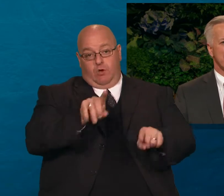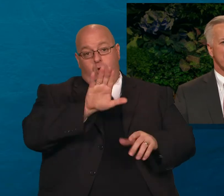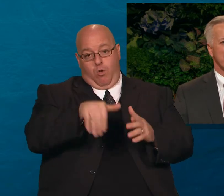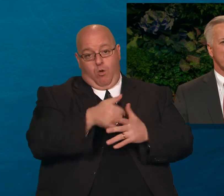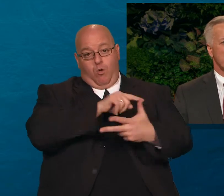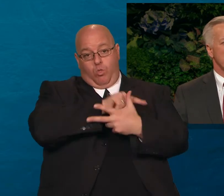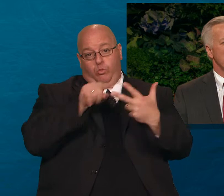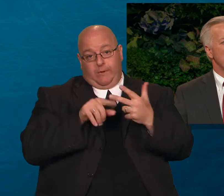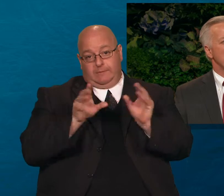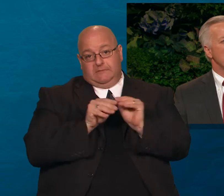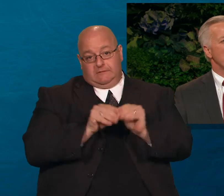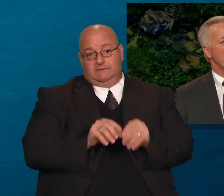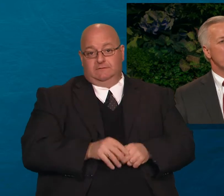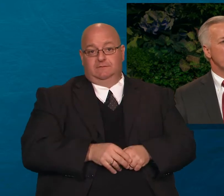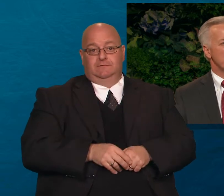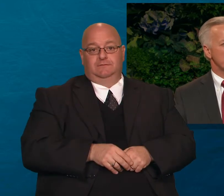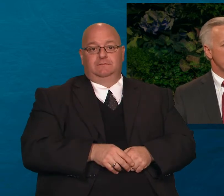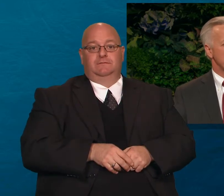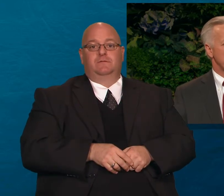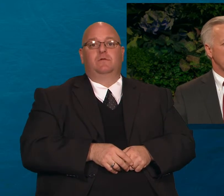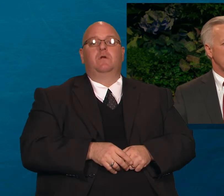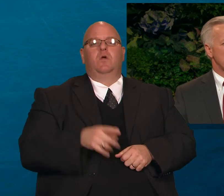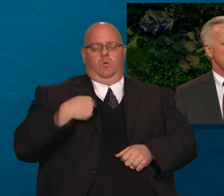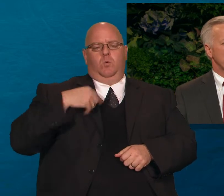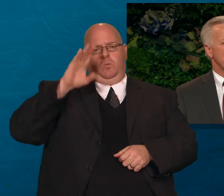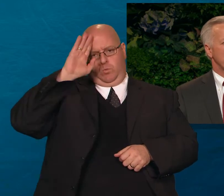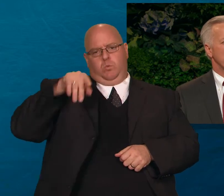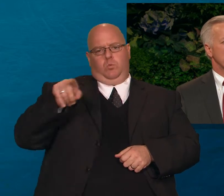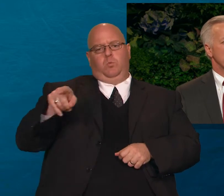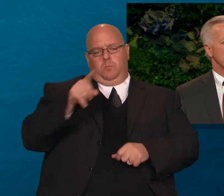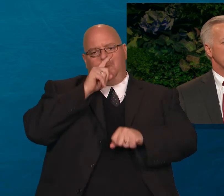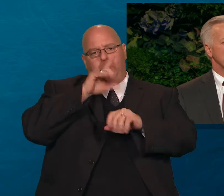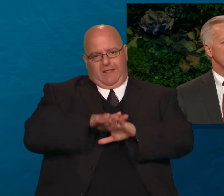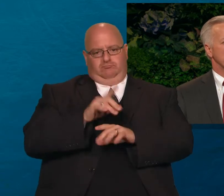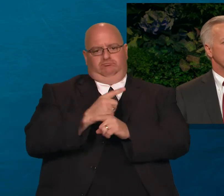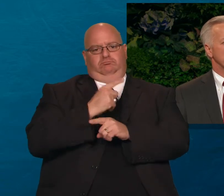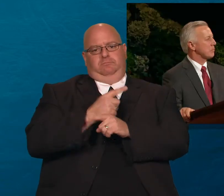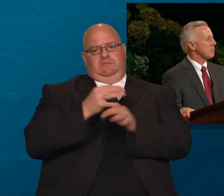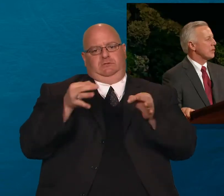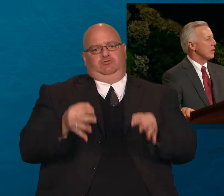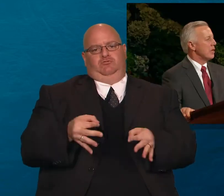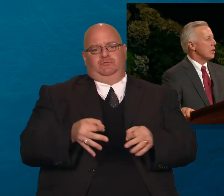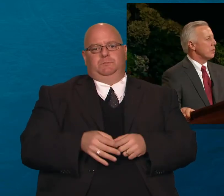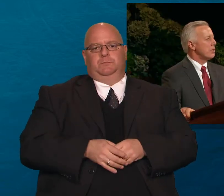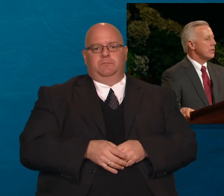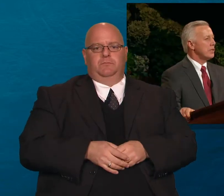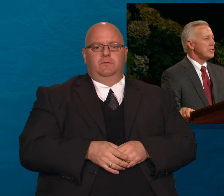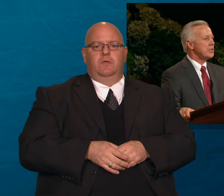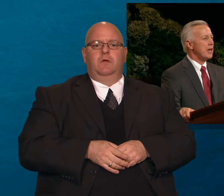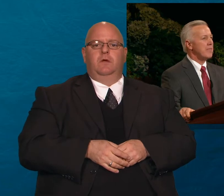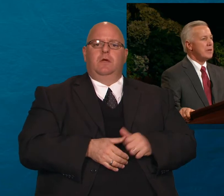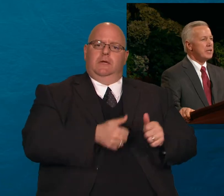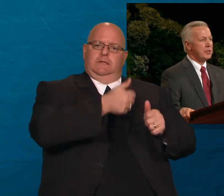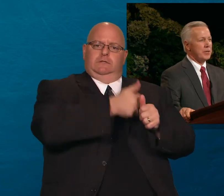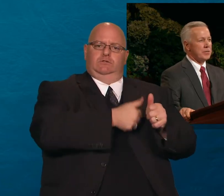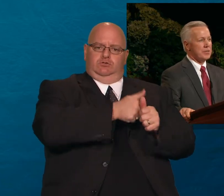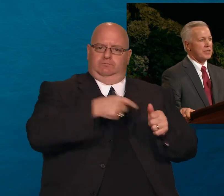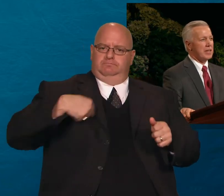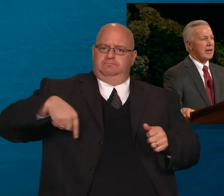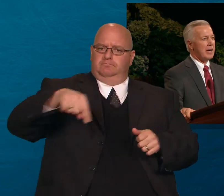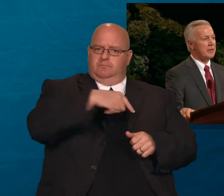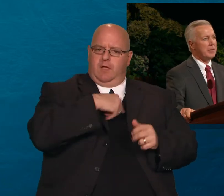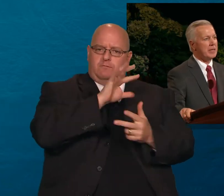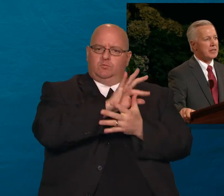meetings." We know that she was blessed for this righteous decision. We each have many